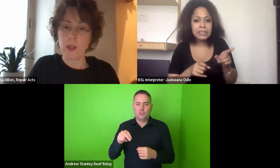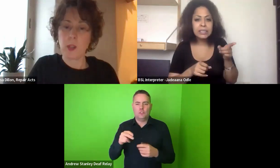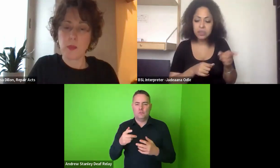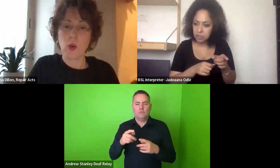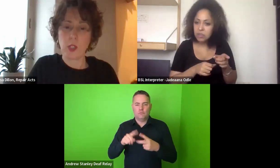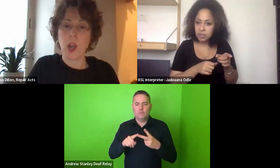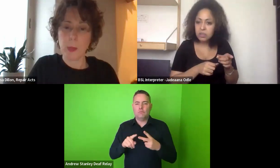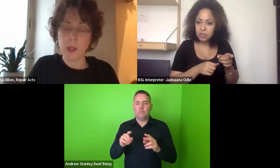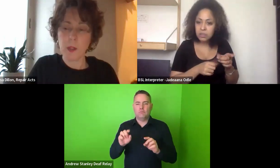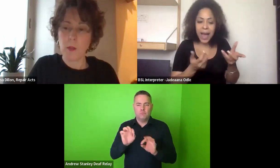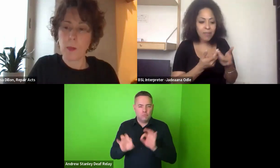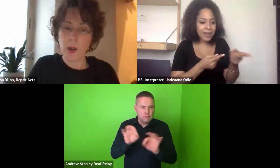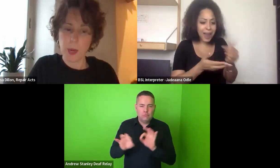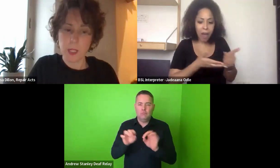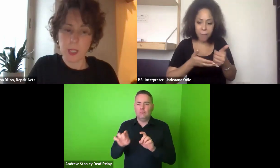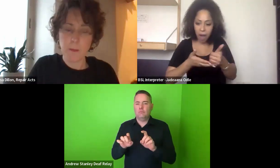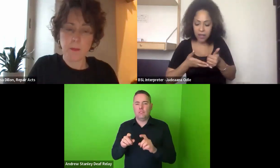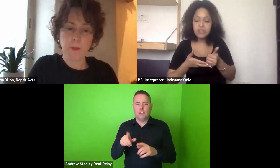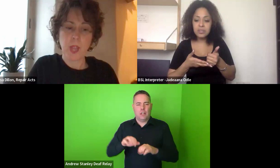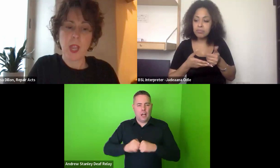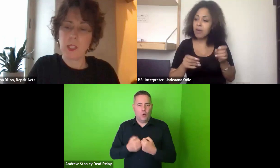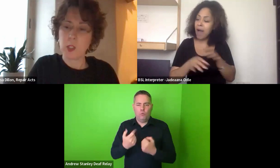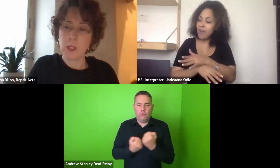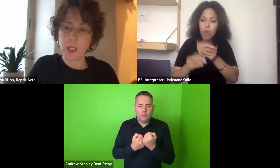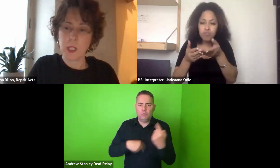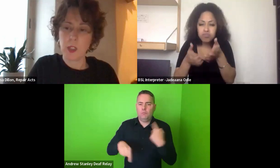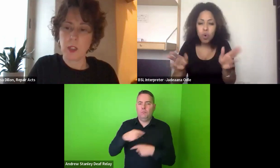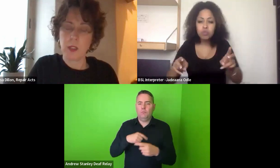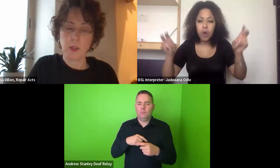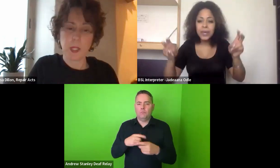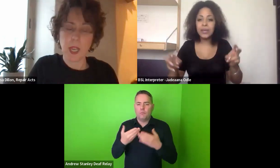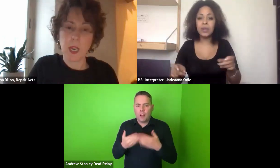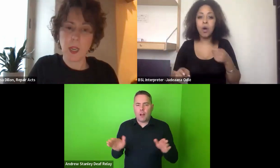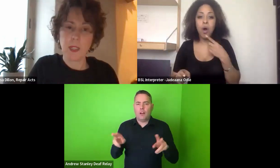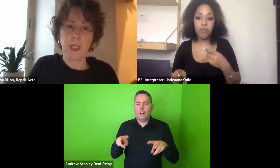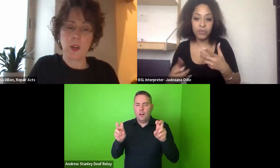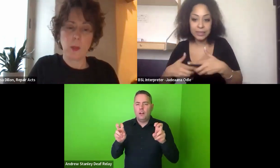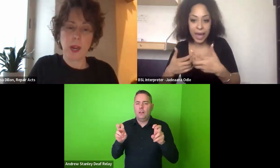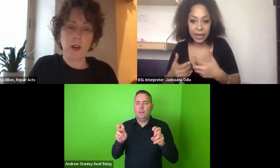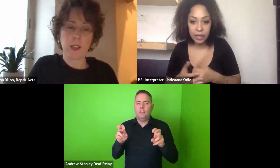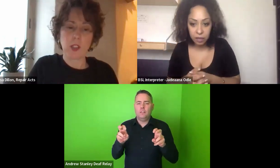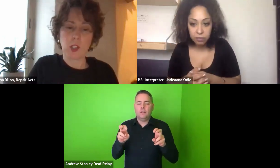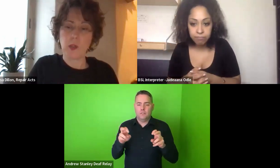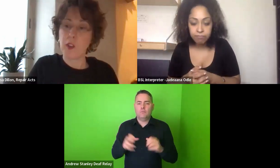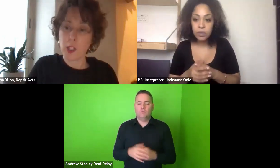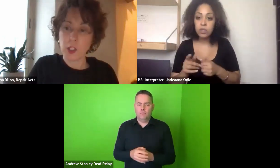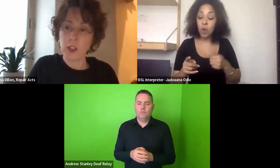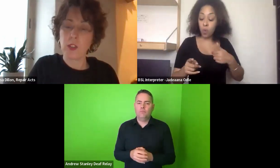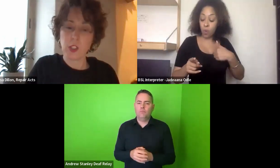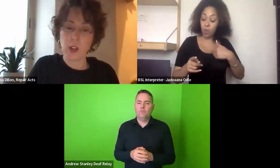conversation about this broad topic of repairability. As you will see here from the tagline, Repair Acts looks